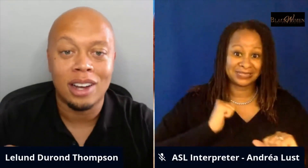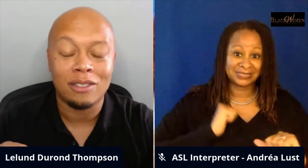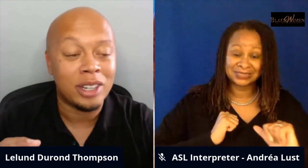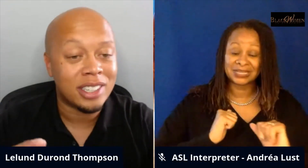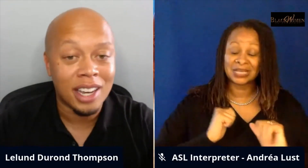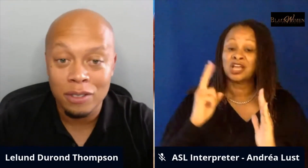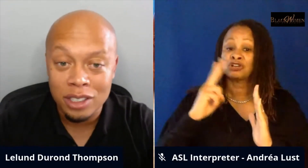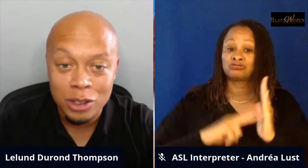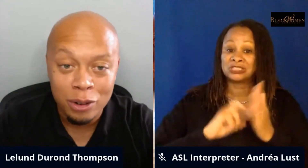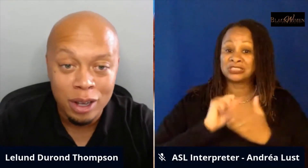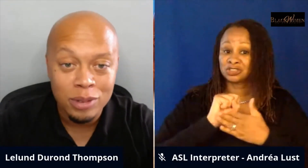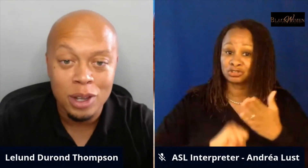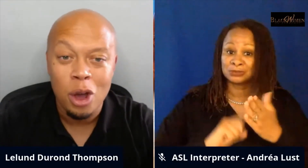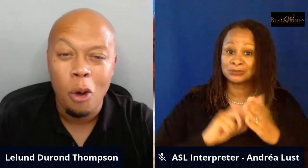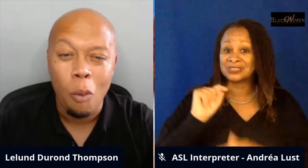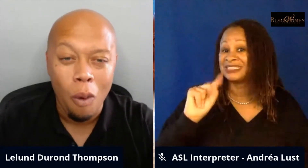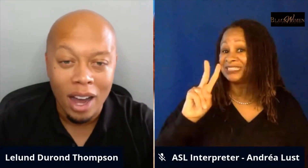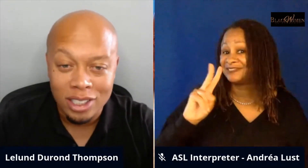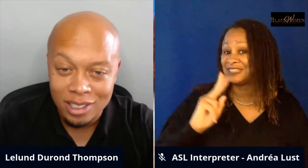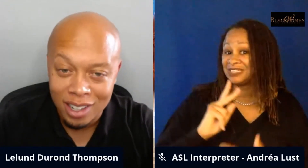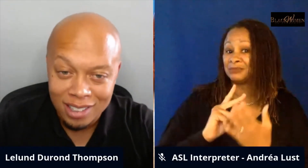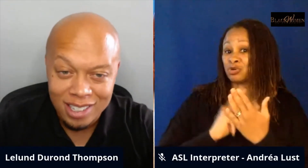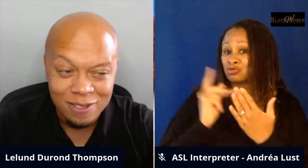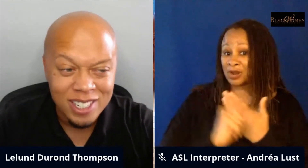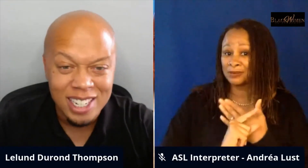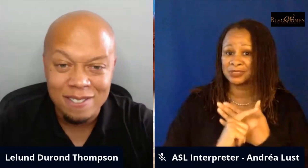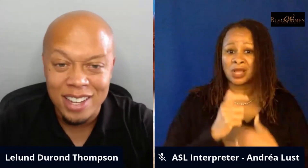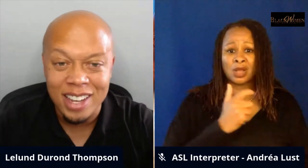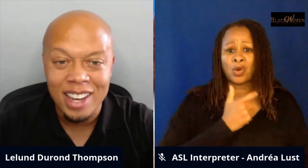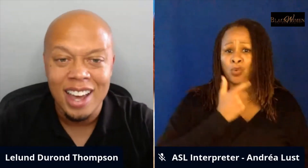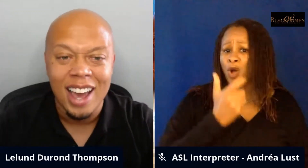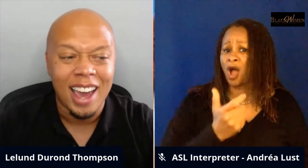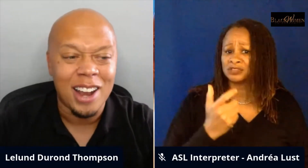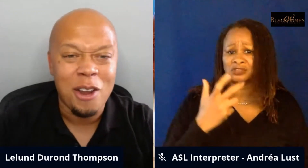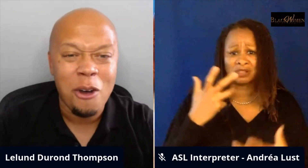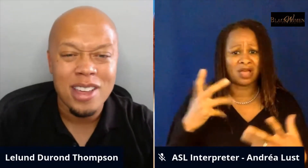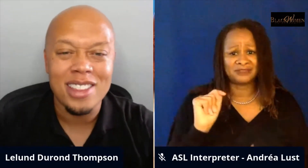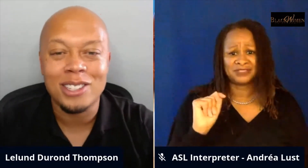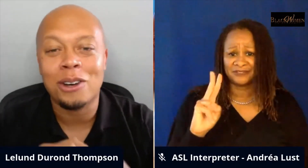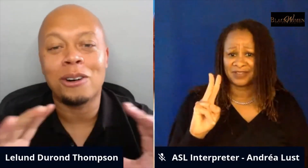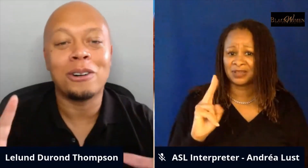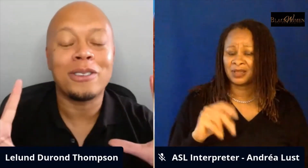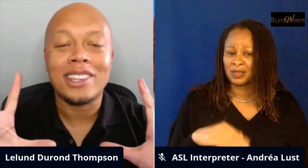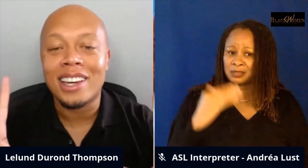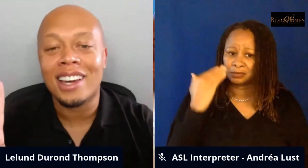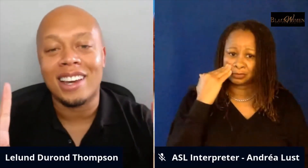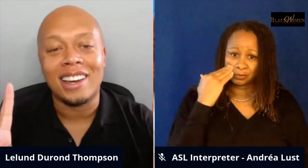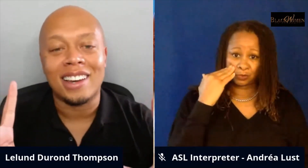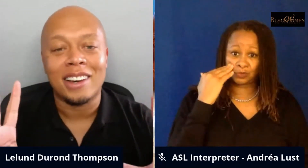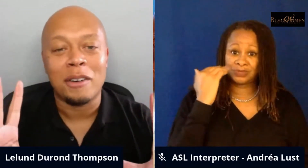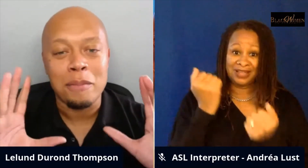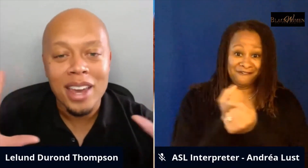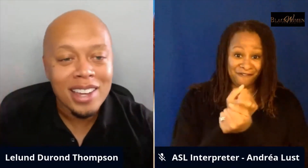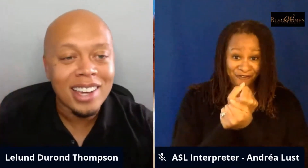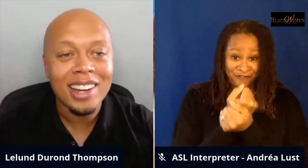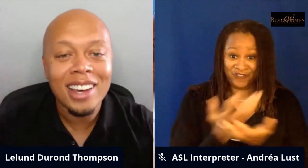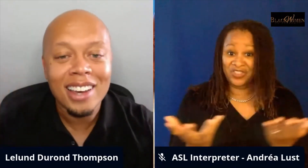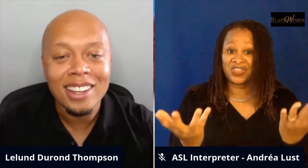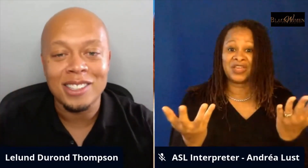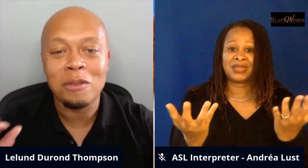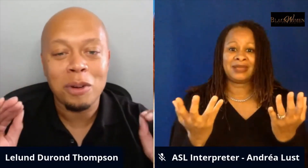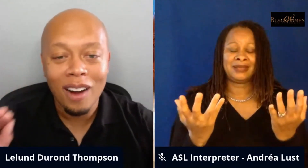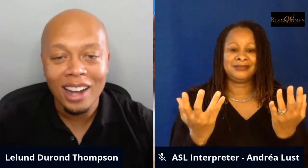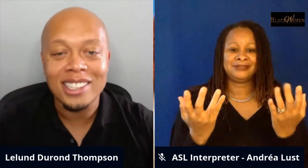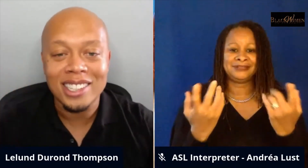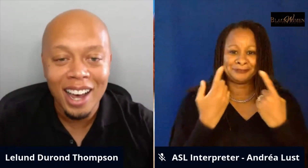scripts, read television scripts, watch tons of TV, and know that this whole thing, making it,